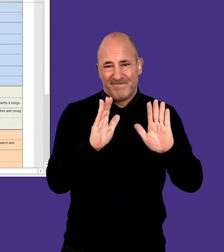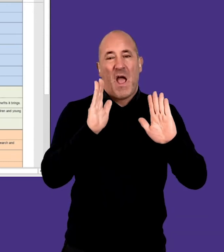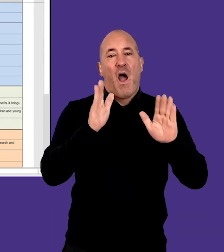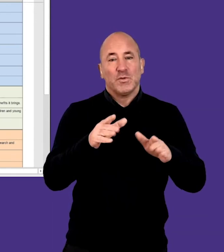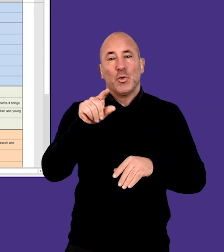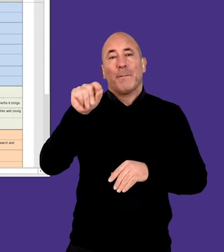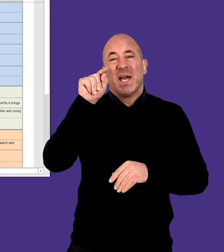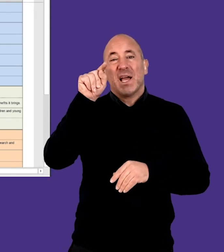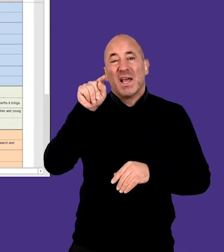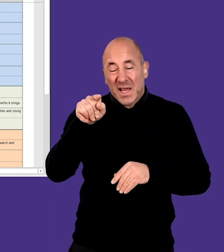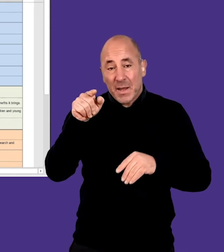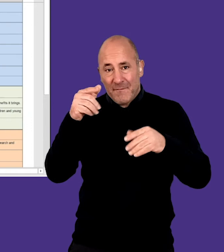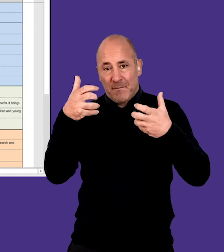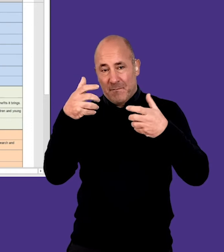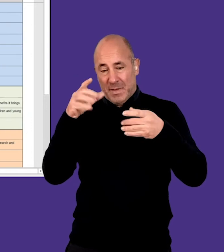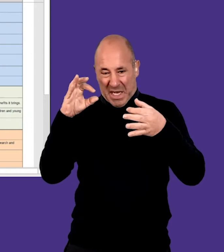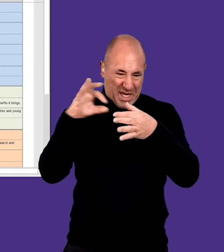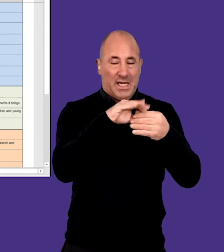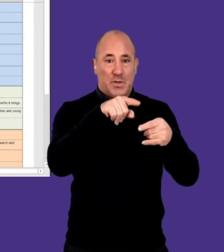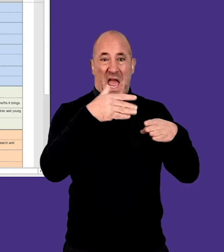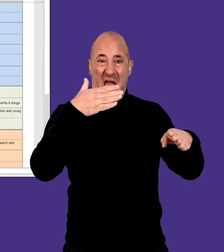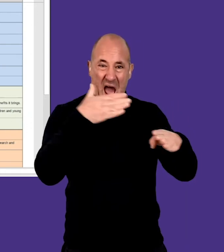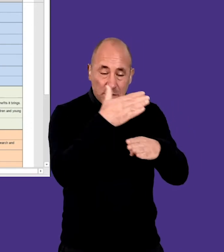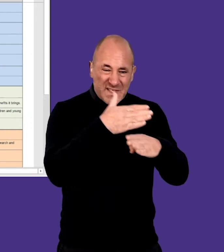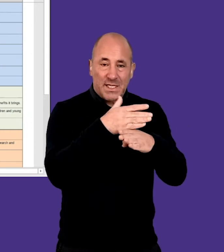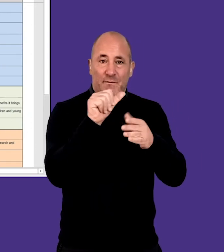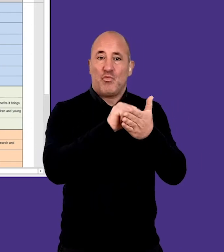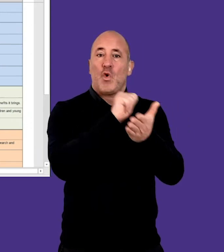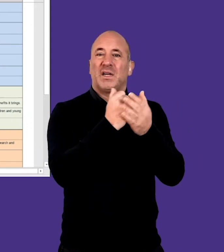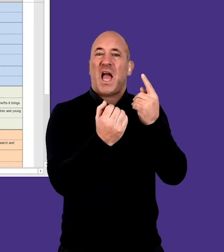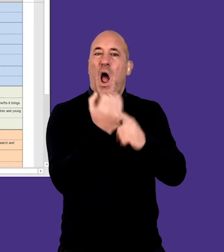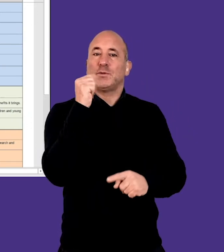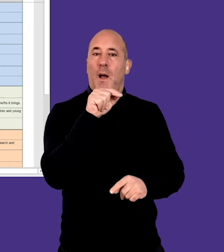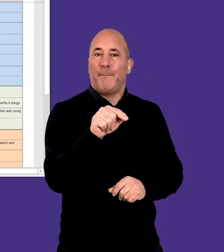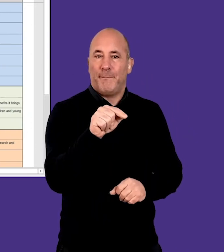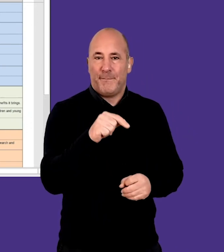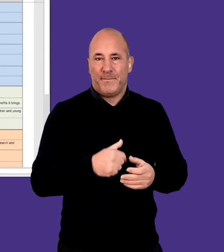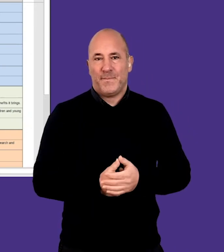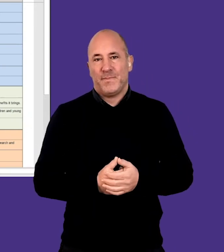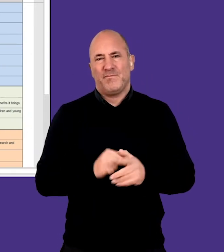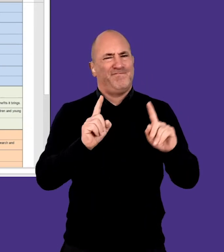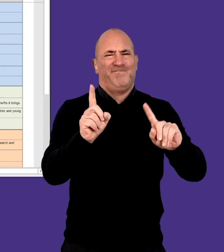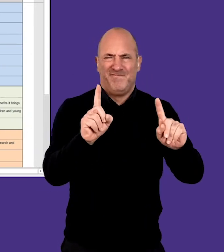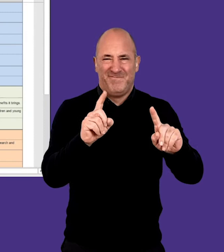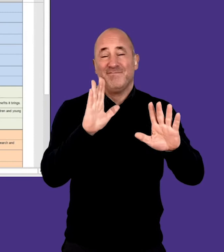but you should ensure you only select those that support the primary outcome you chose for that activity. Let's look